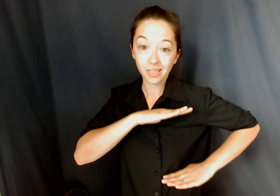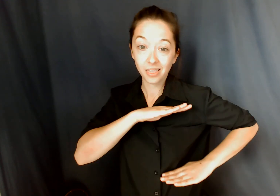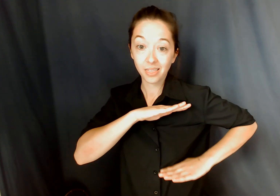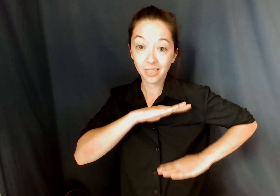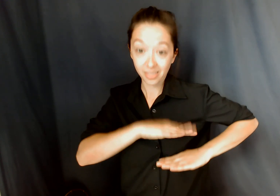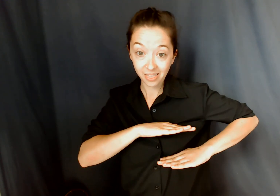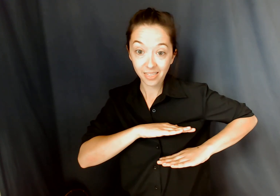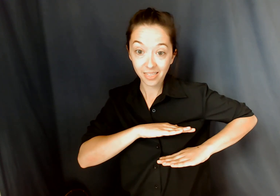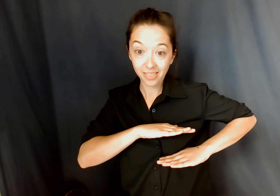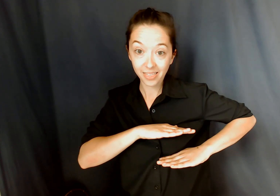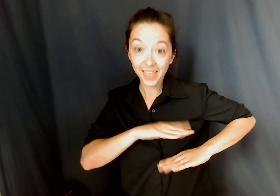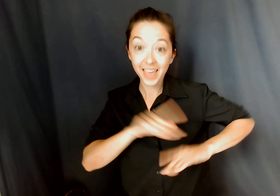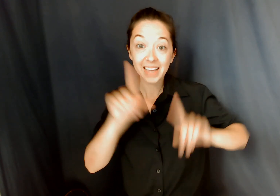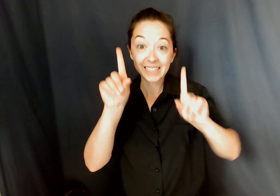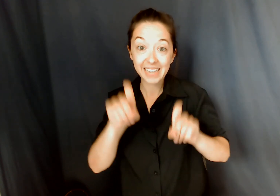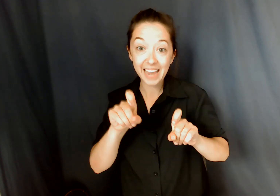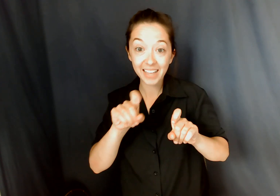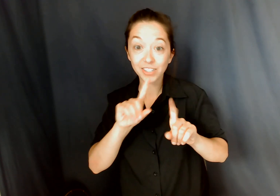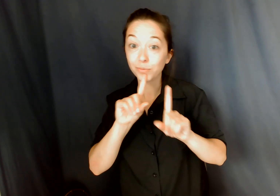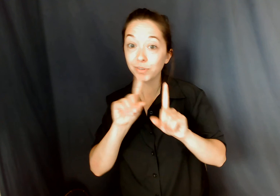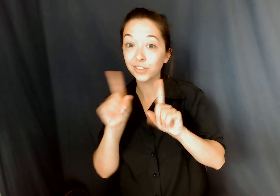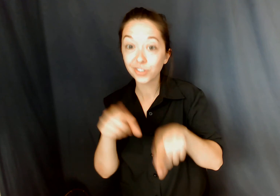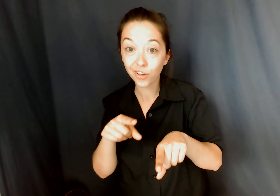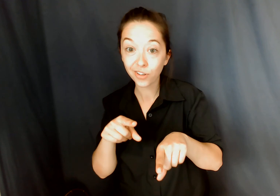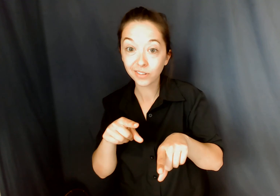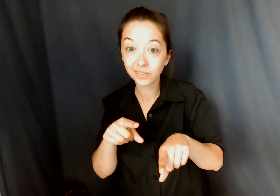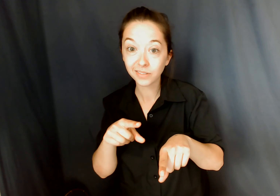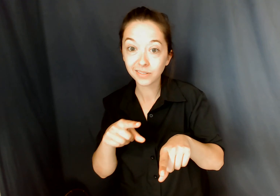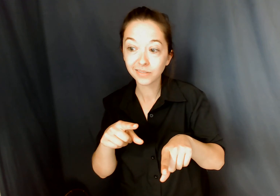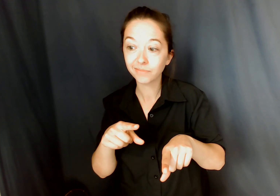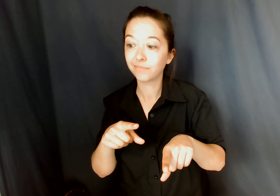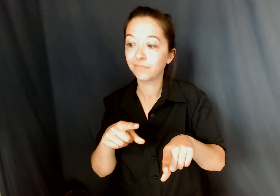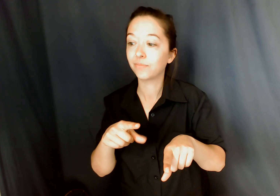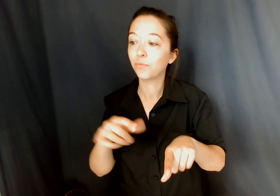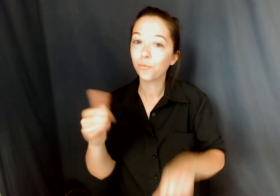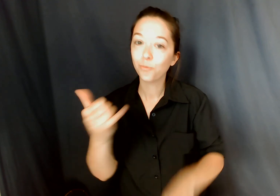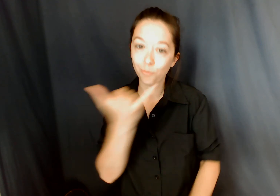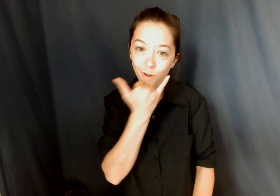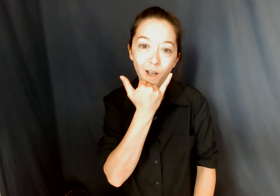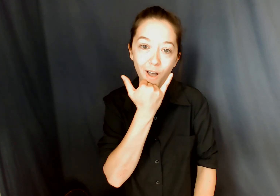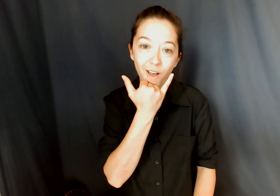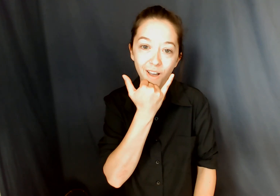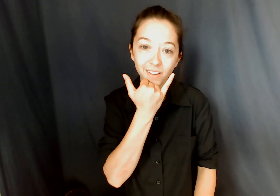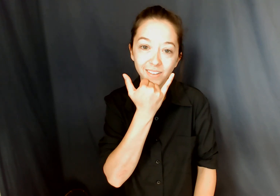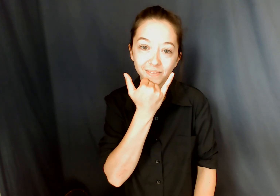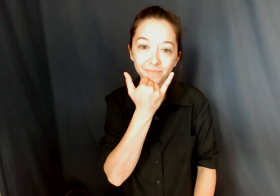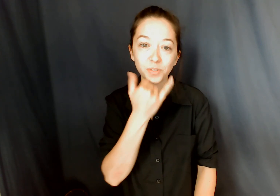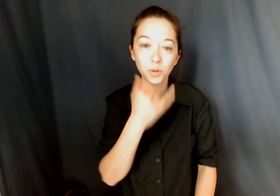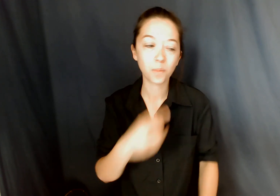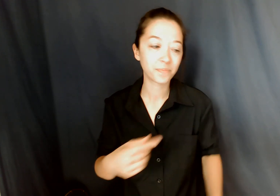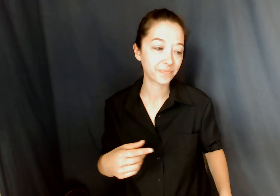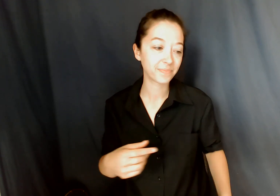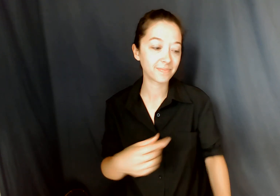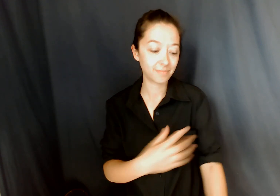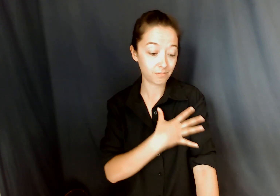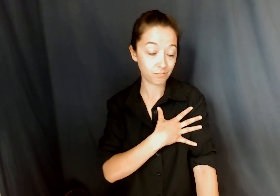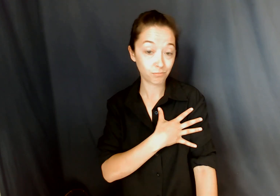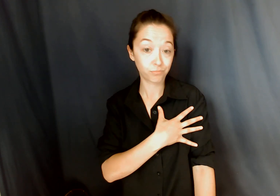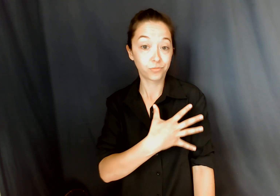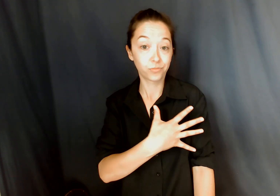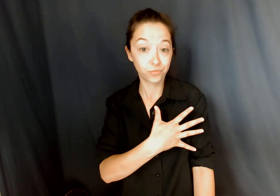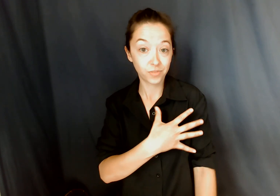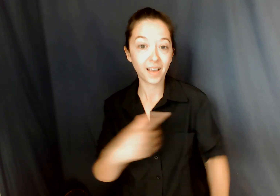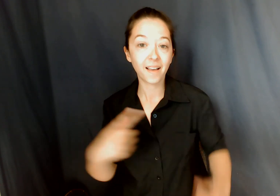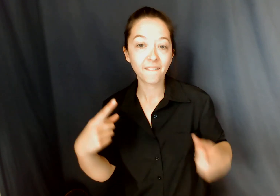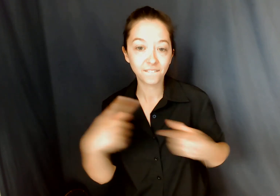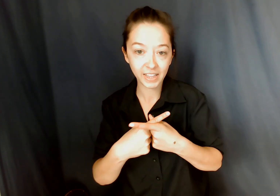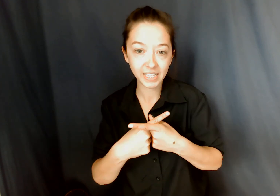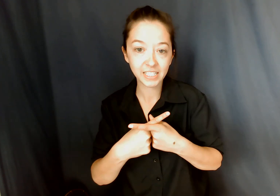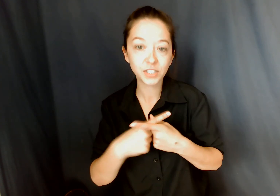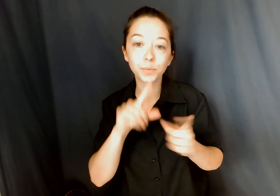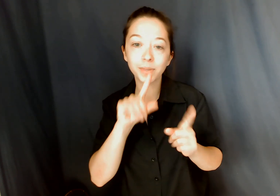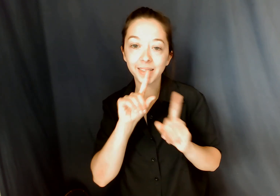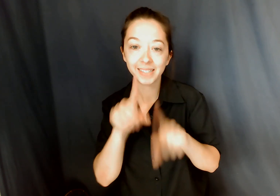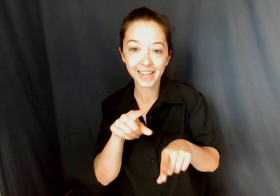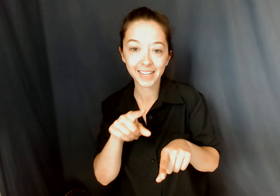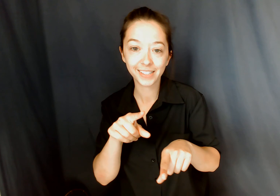if you're about to get a mammogram or an ultrasound. So for this reason, right now, the recommendation is that if you're scheduled for your